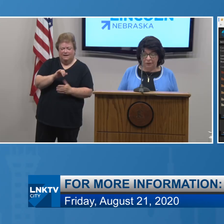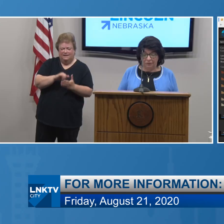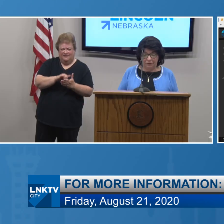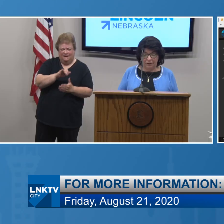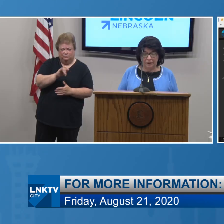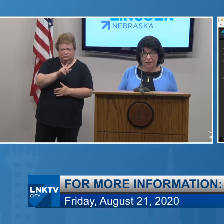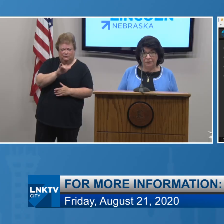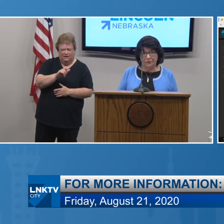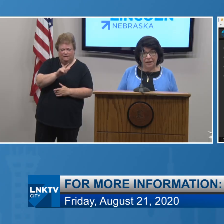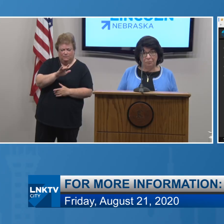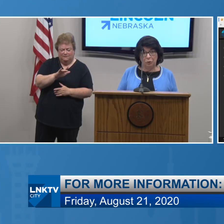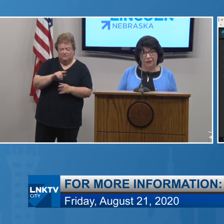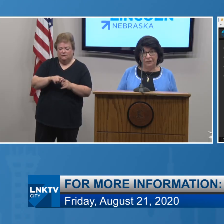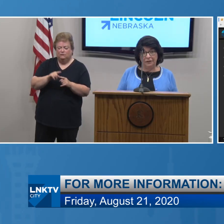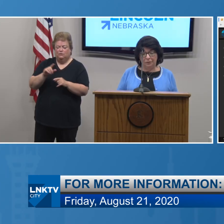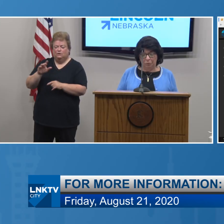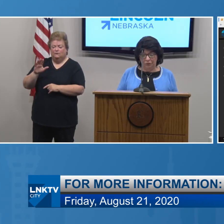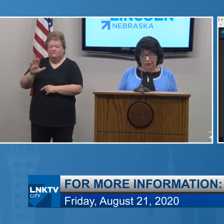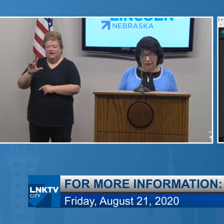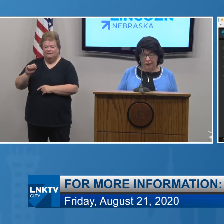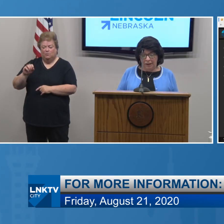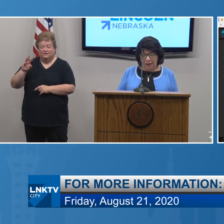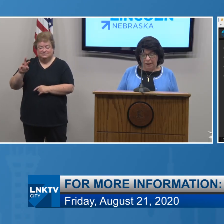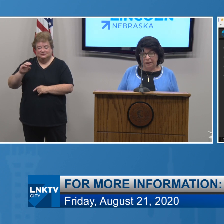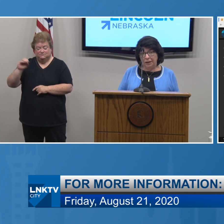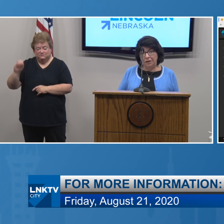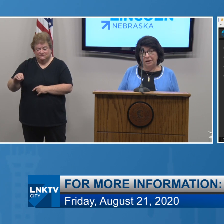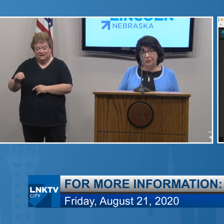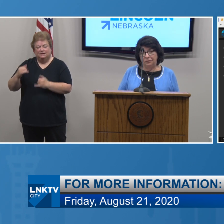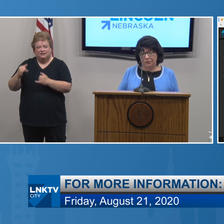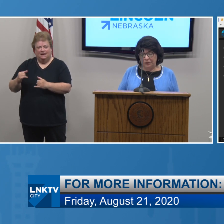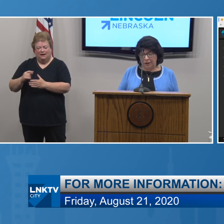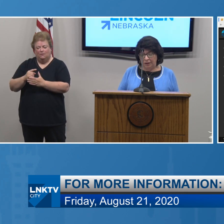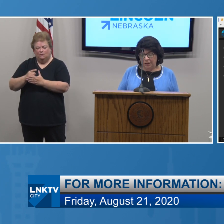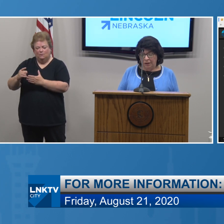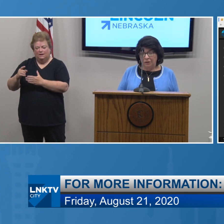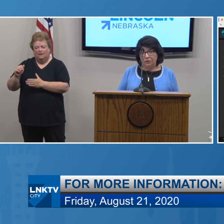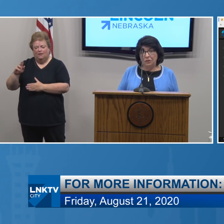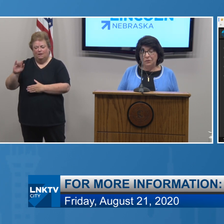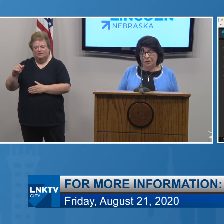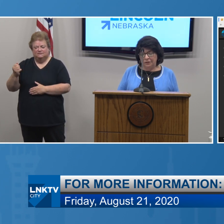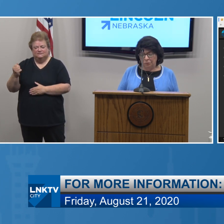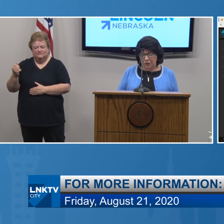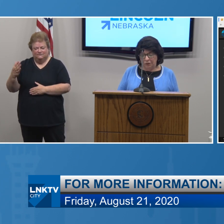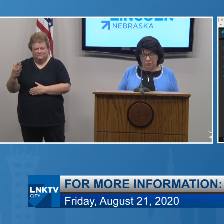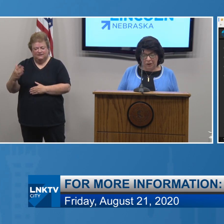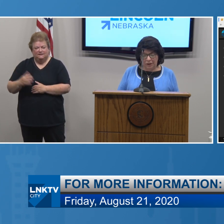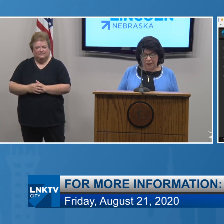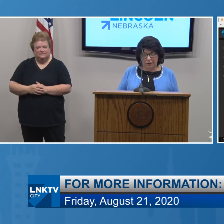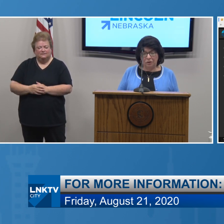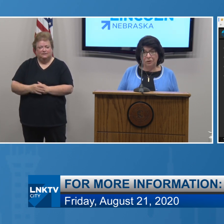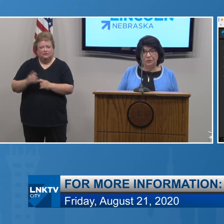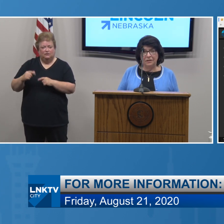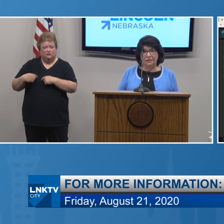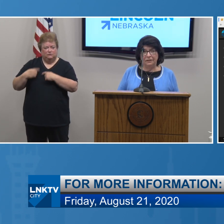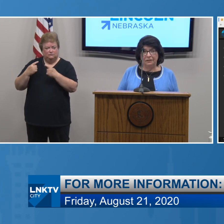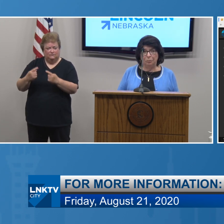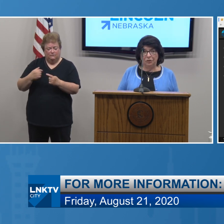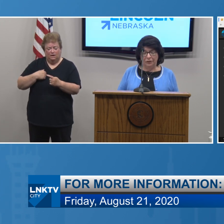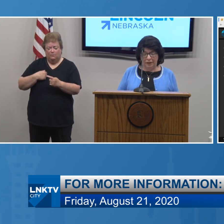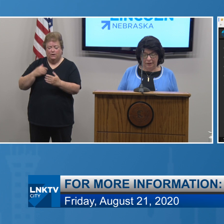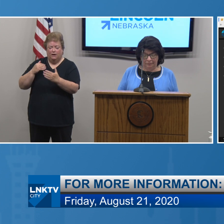July 25th down to 5.6% ending August 15th. So far this week, we are at close